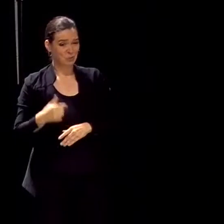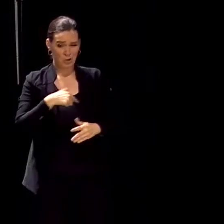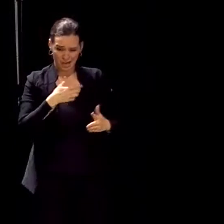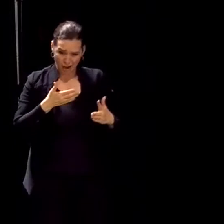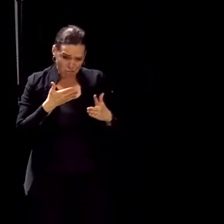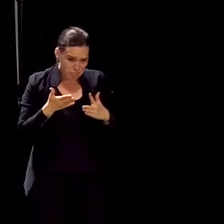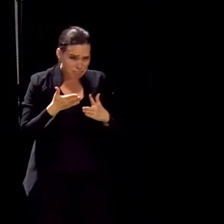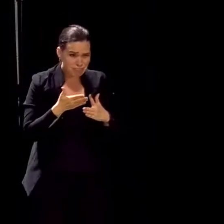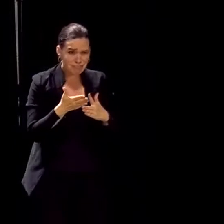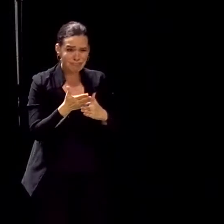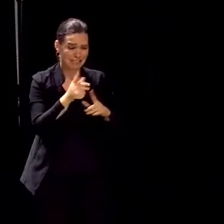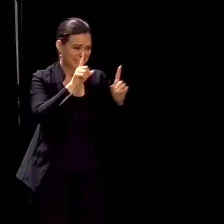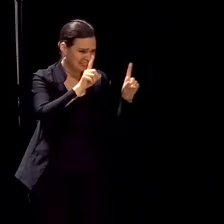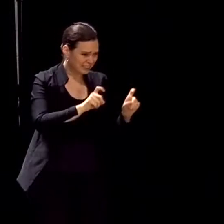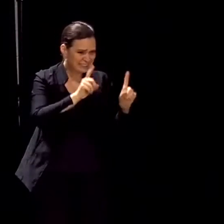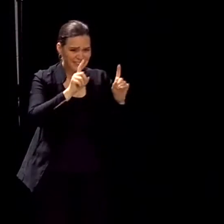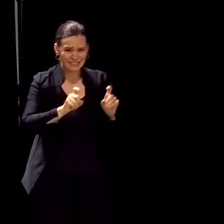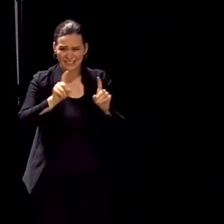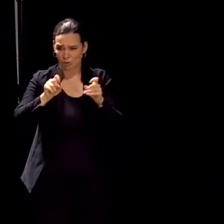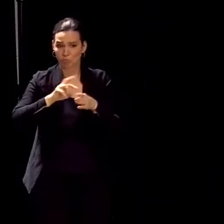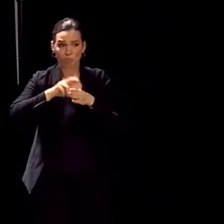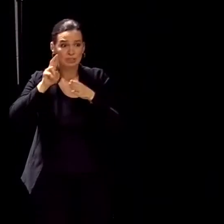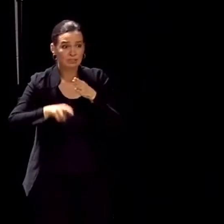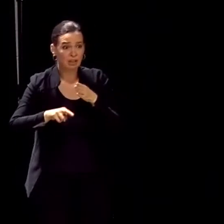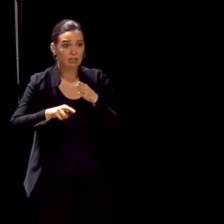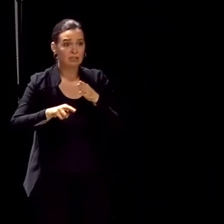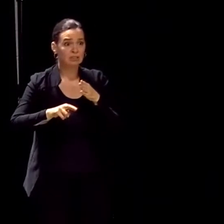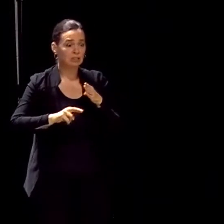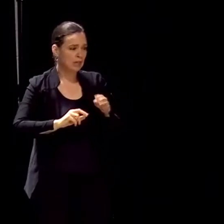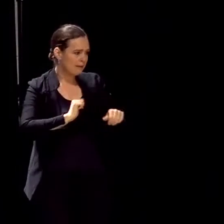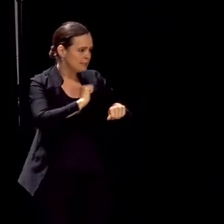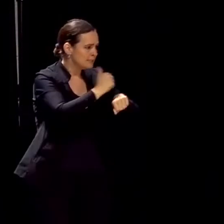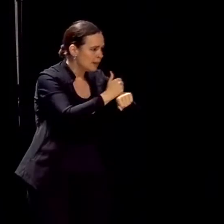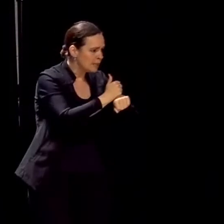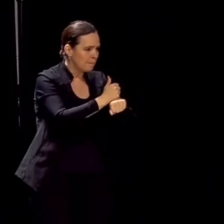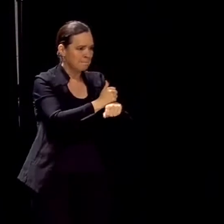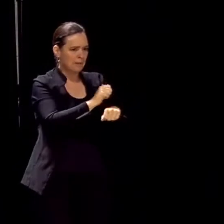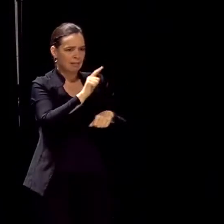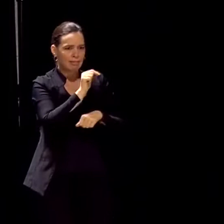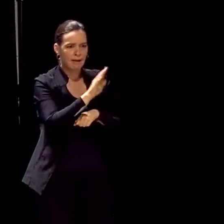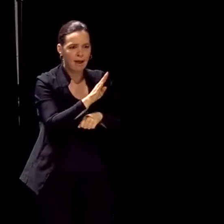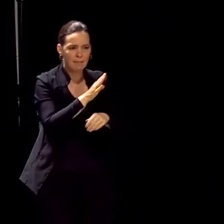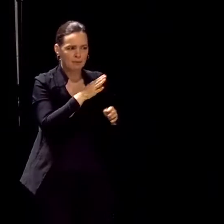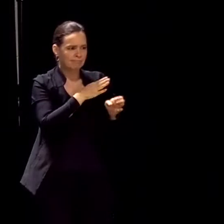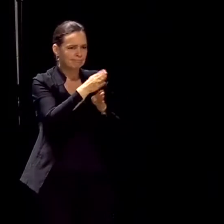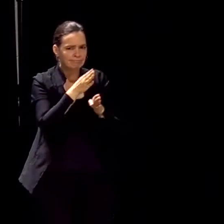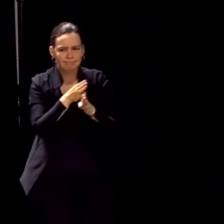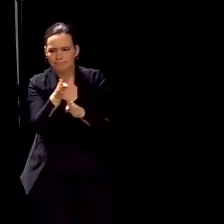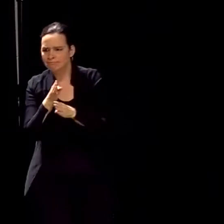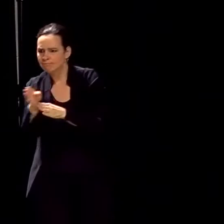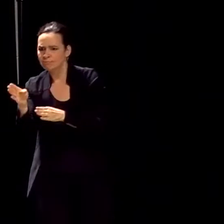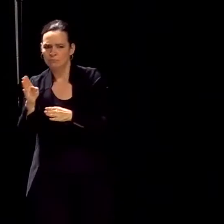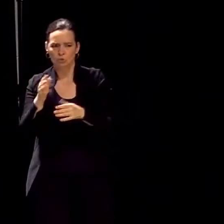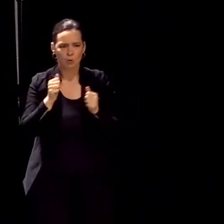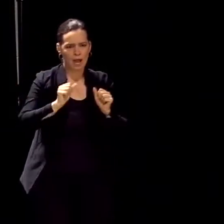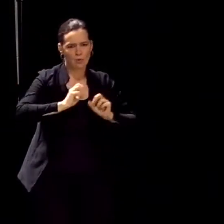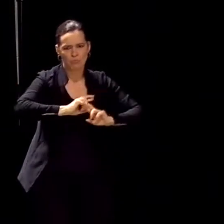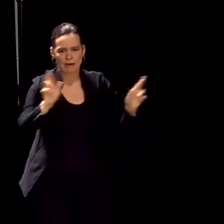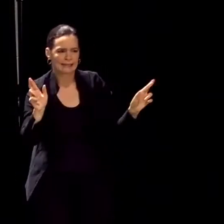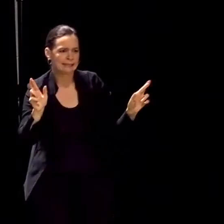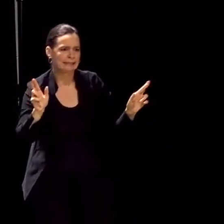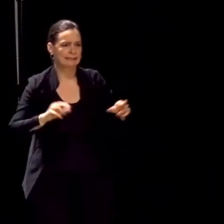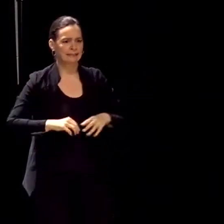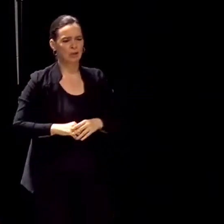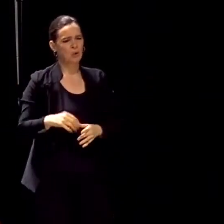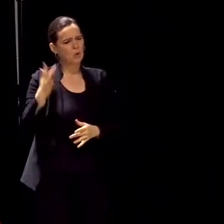various testing protocols and programs right now, this is important. Today, as we've expanded